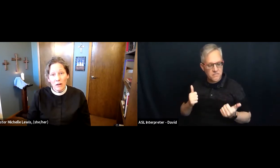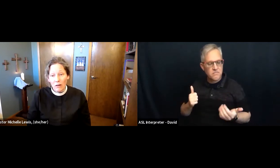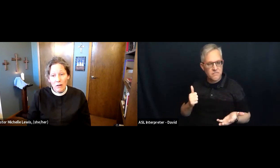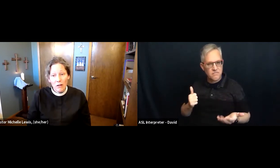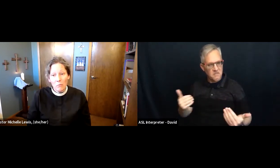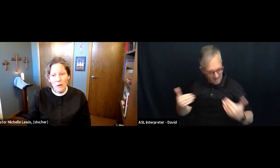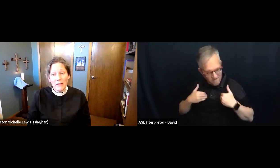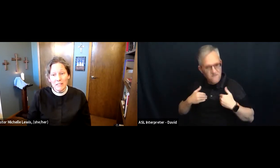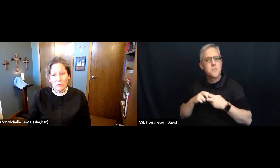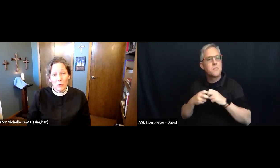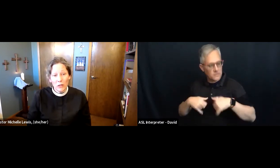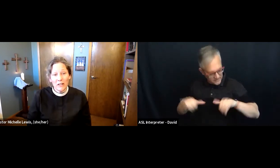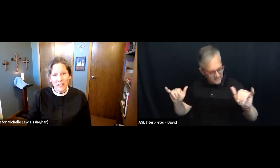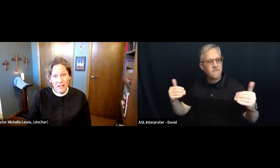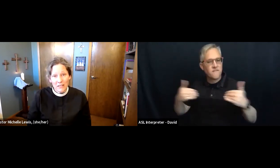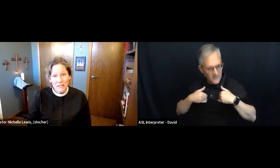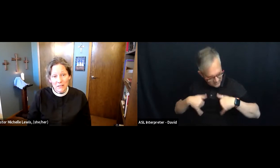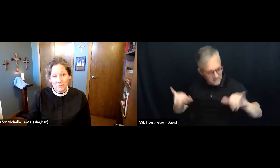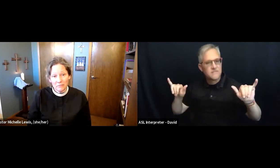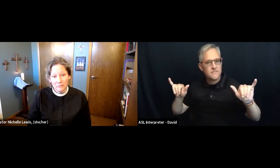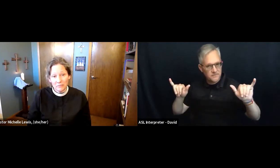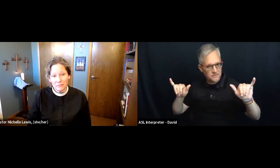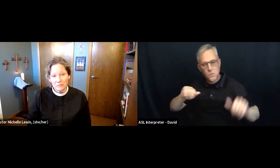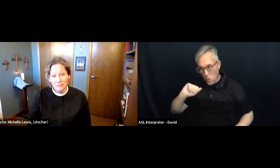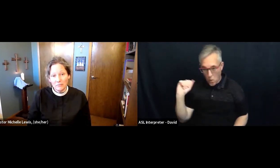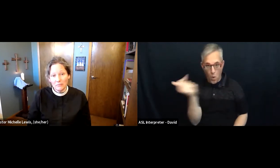that we all must work against.